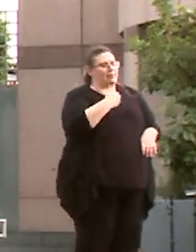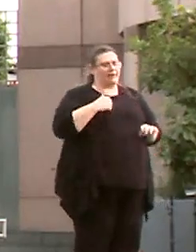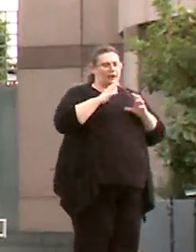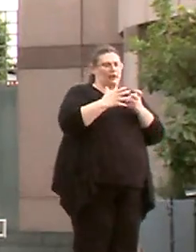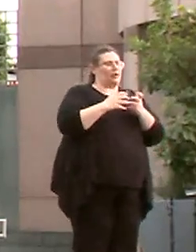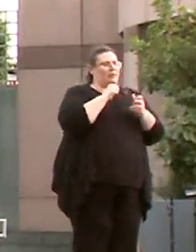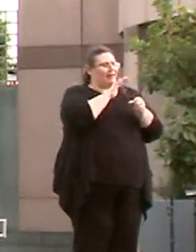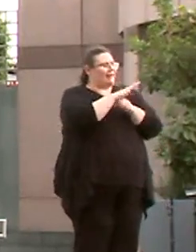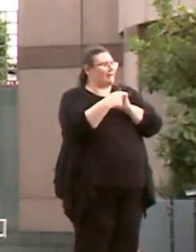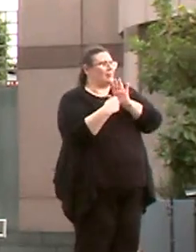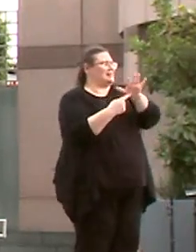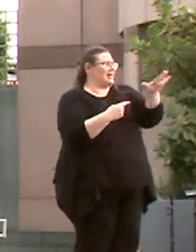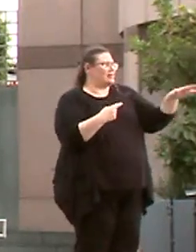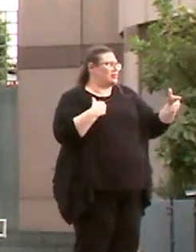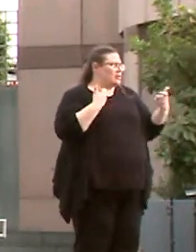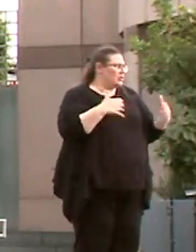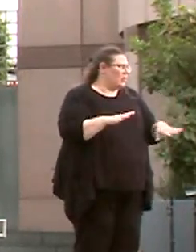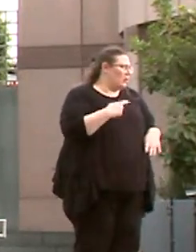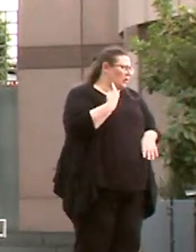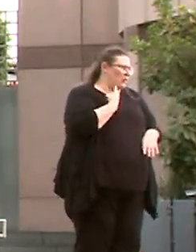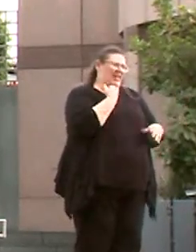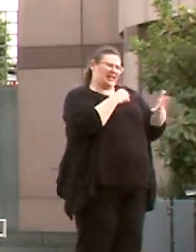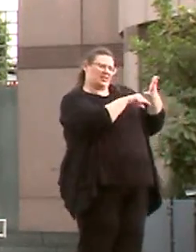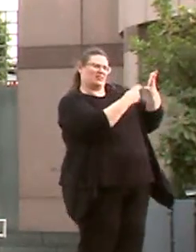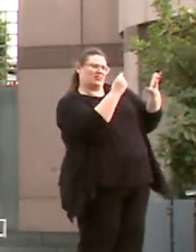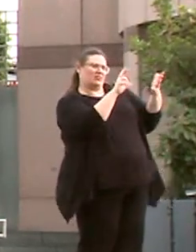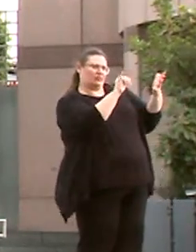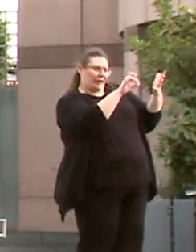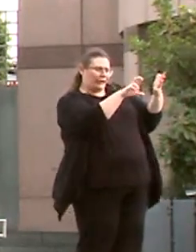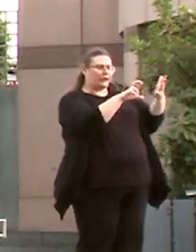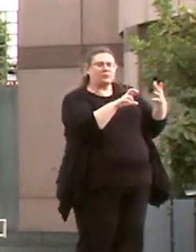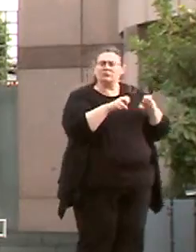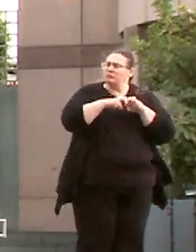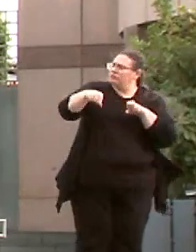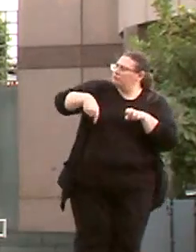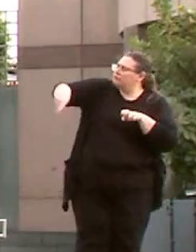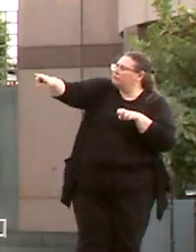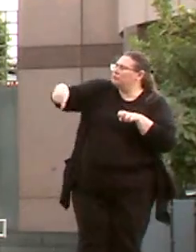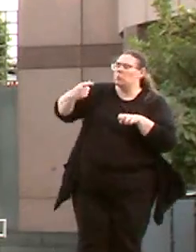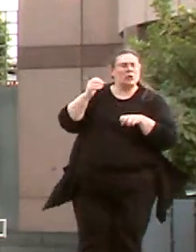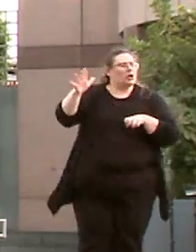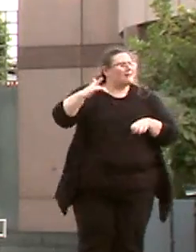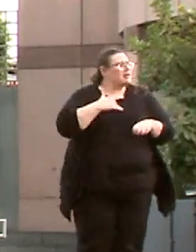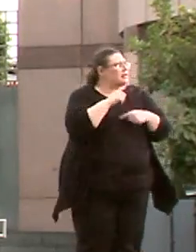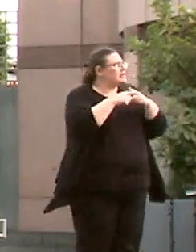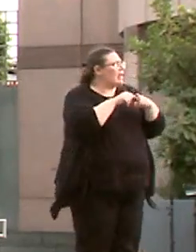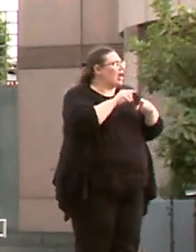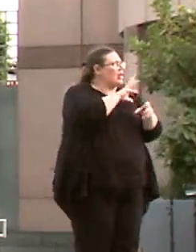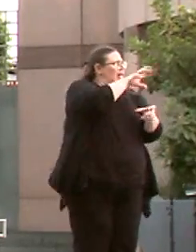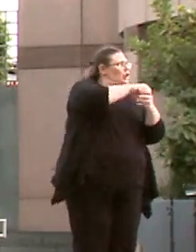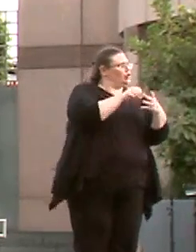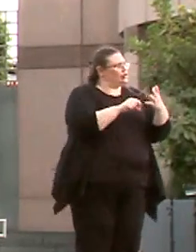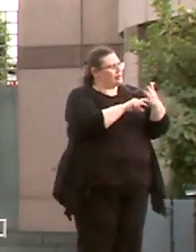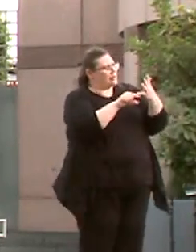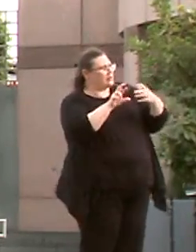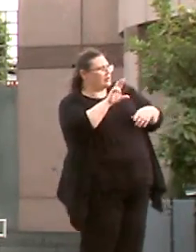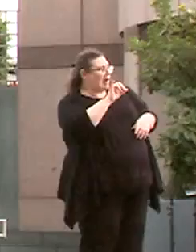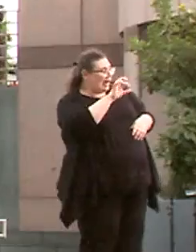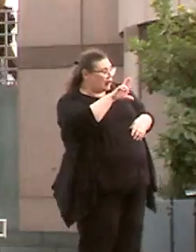underrepresented group. But what do you guys? What do the panelists feel about inclusion writers? Do you think it's